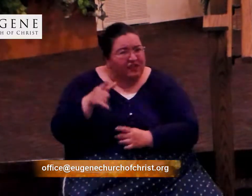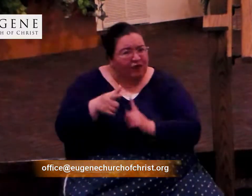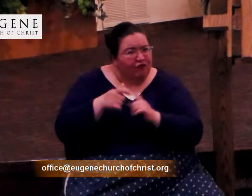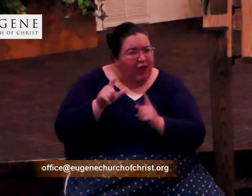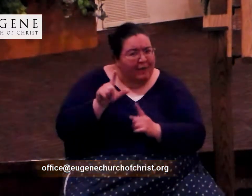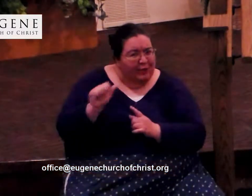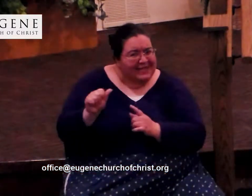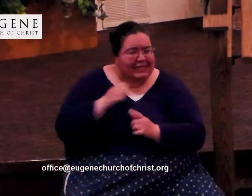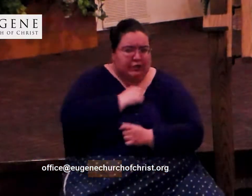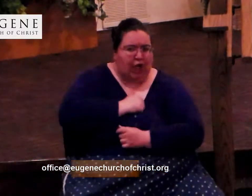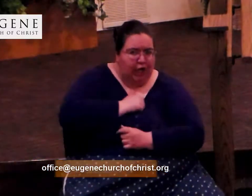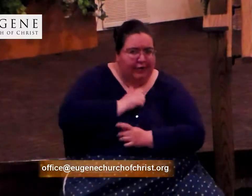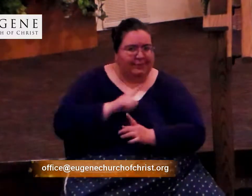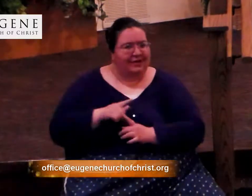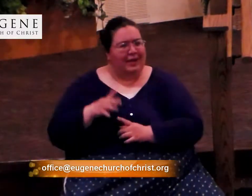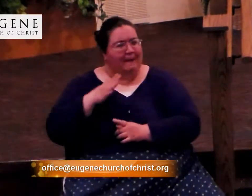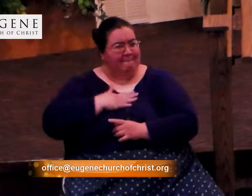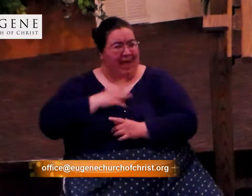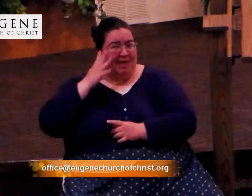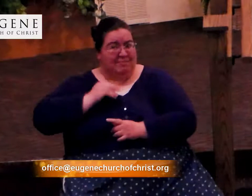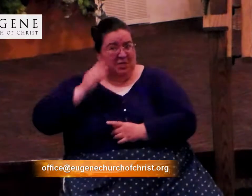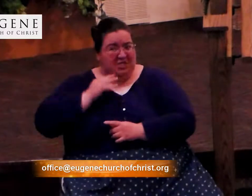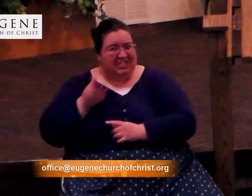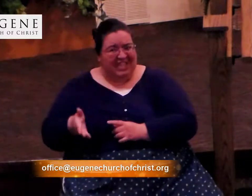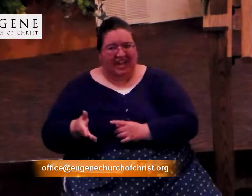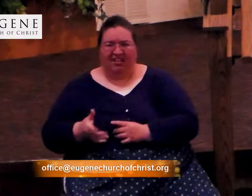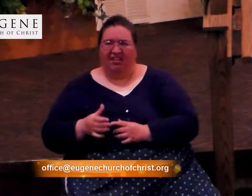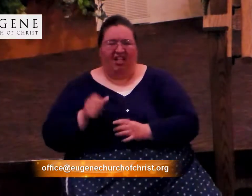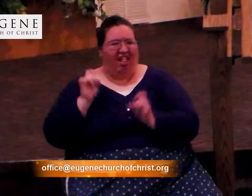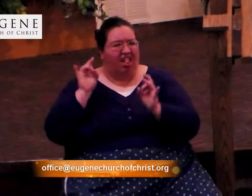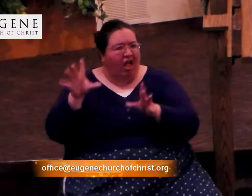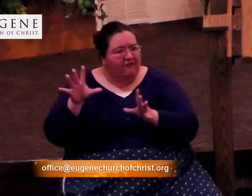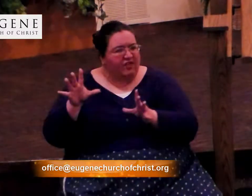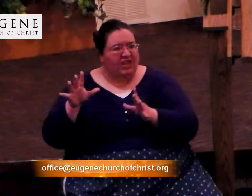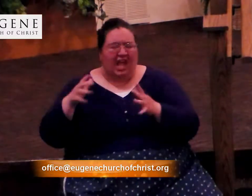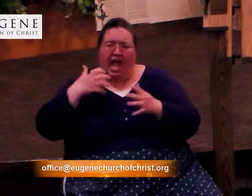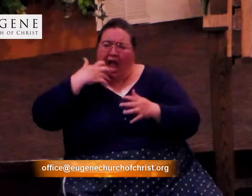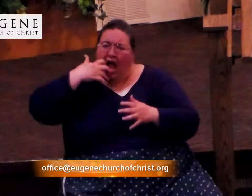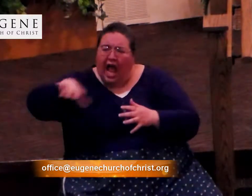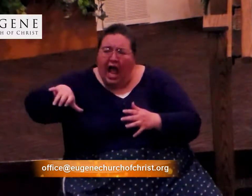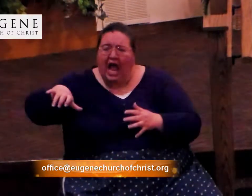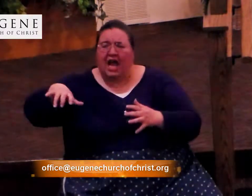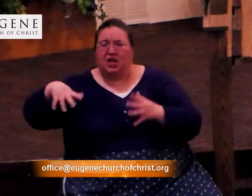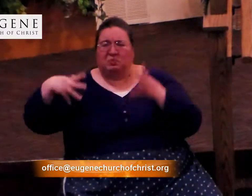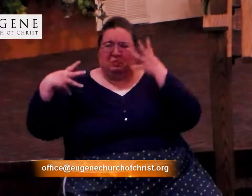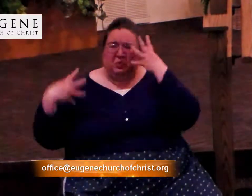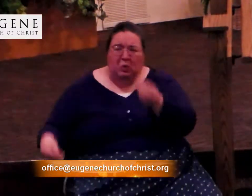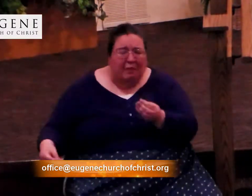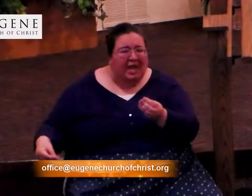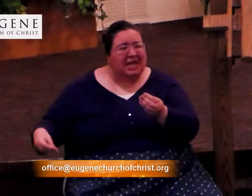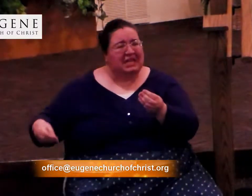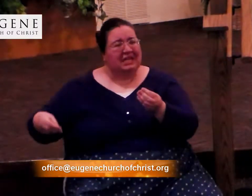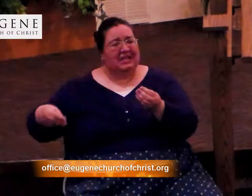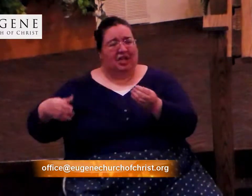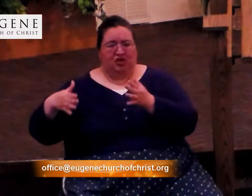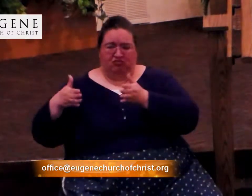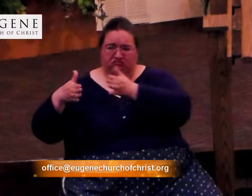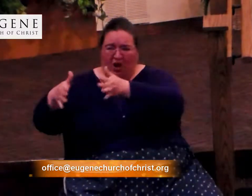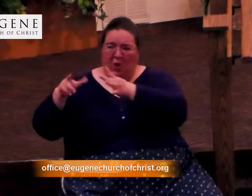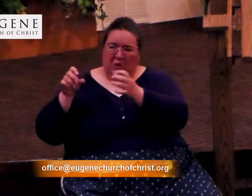hot, it was humid, and I was from other hot, humid places. But every time I would go there, I'd think, I can't get out of this place fast enough. Now, I know people from there that love it and think it's the